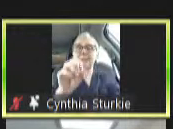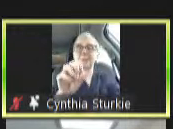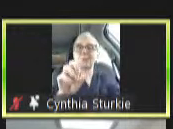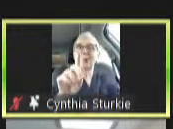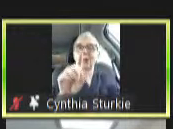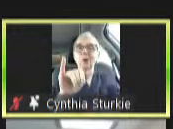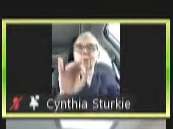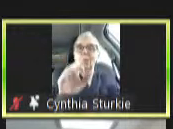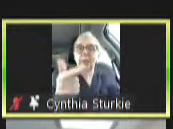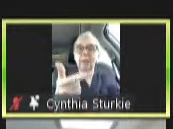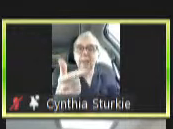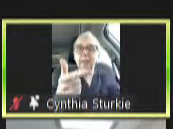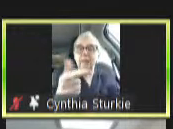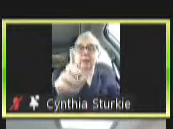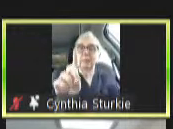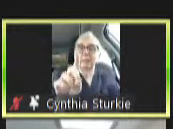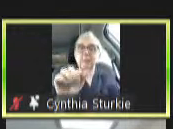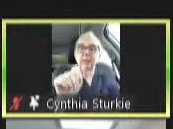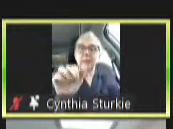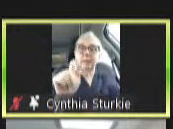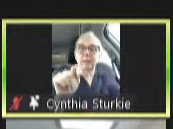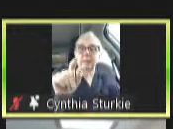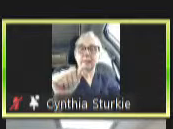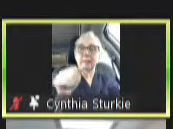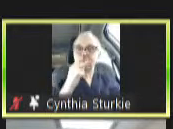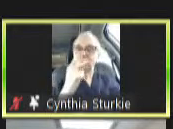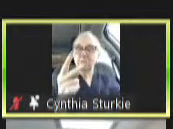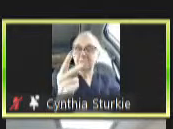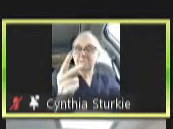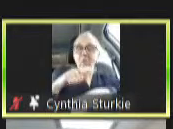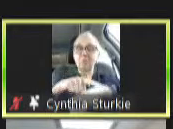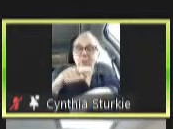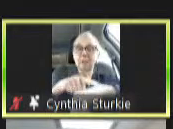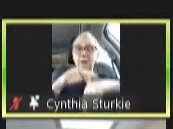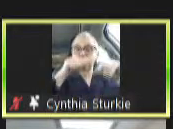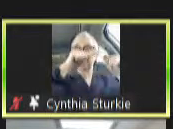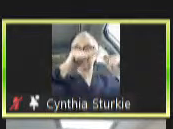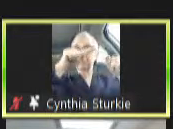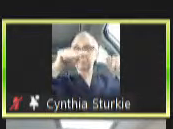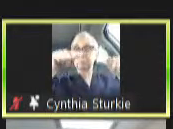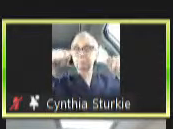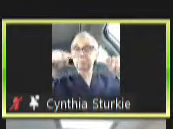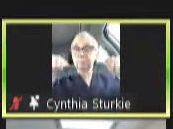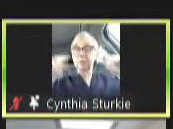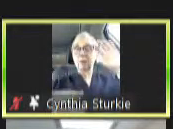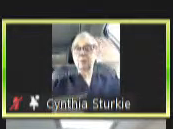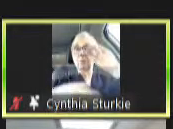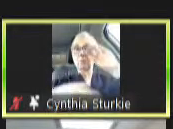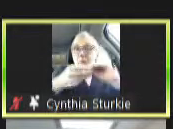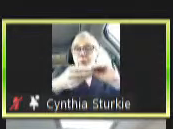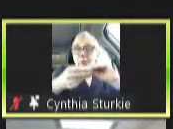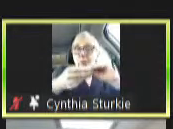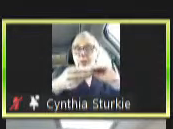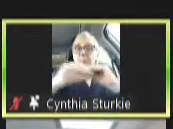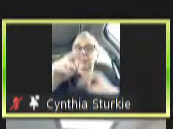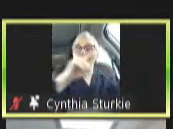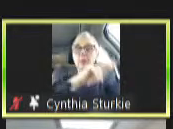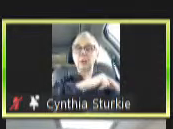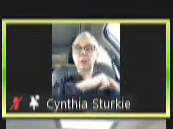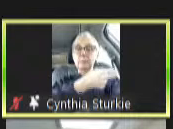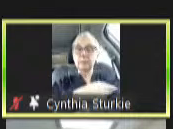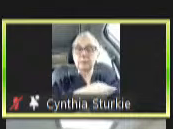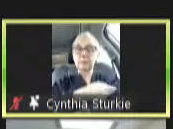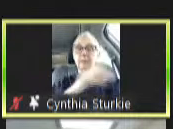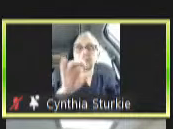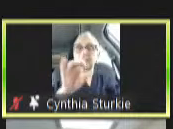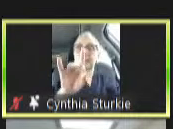And what you can see if you look at this figure is that over time, typically of our total number of COVID-19 associated hospitalizations, about 80